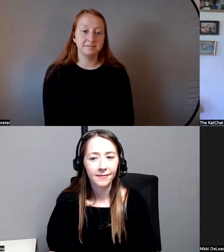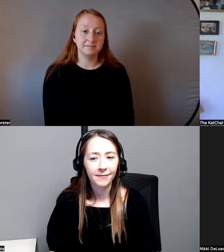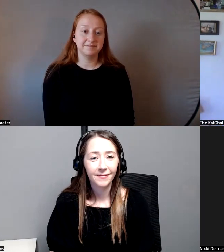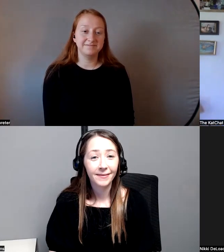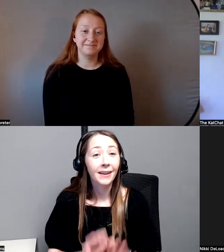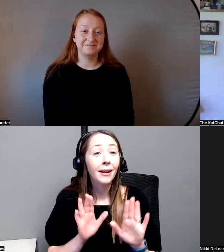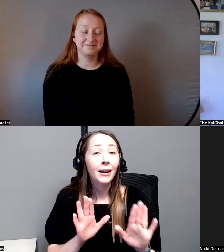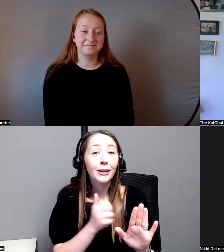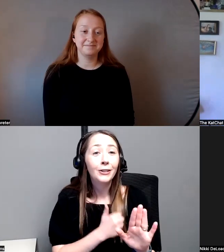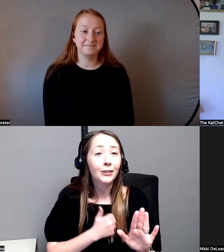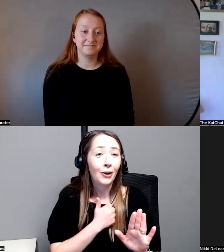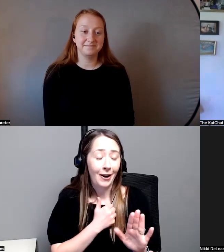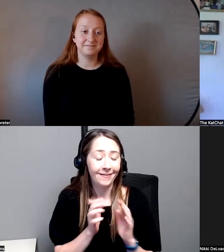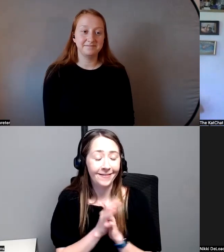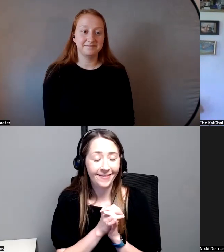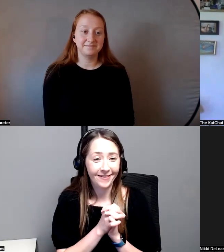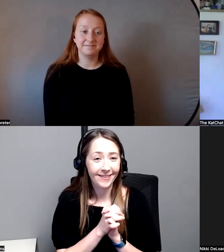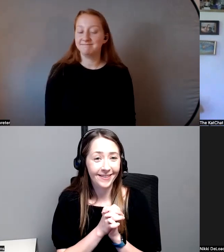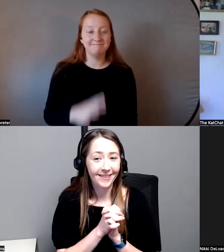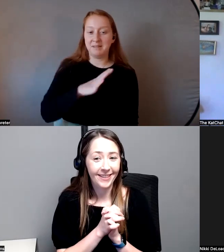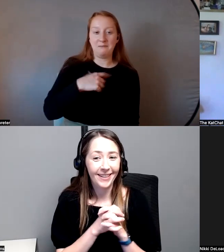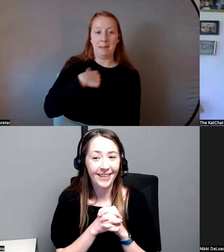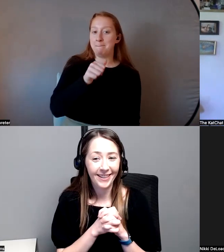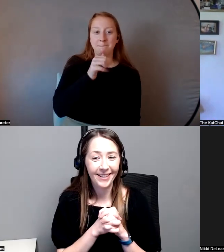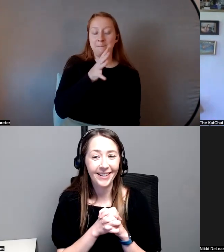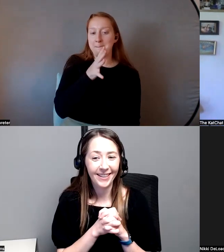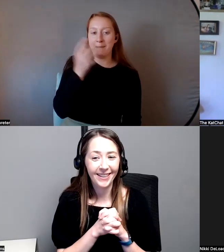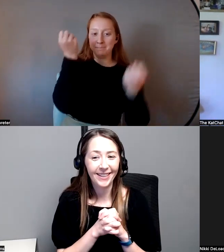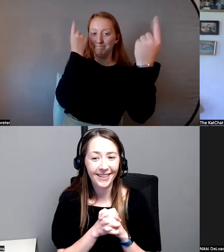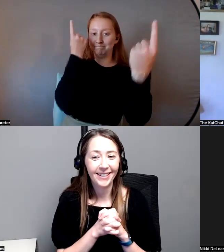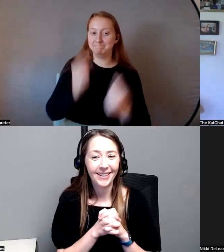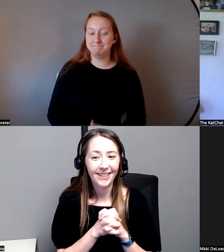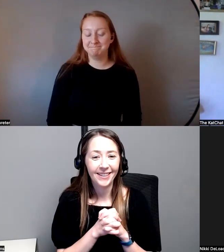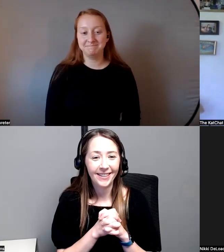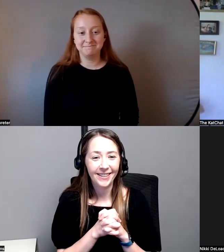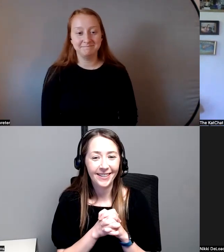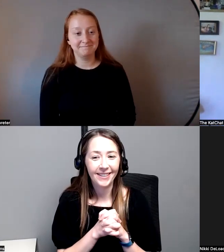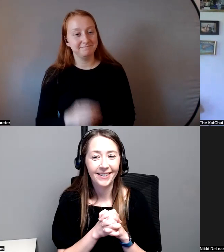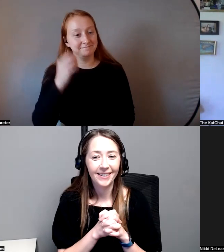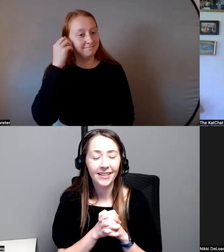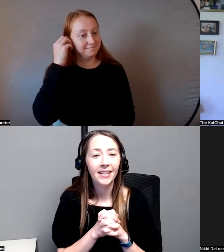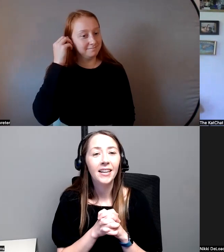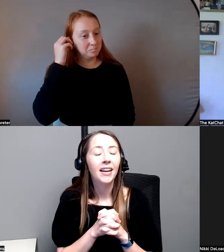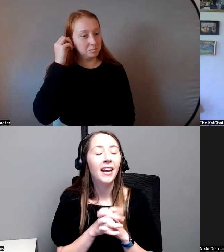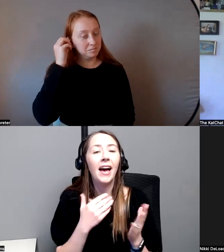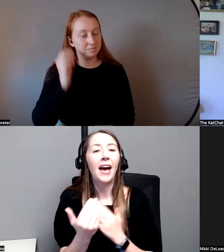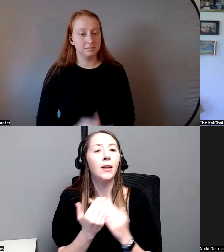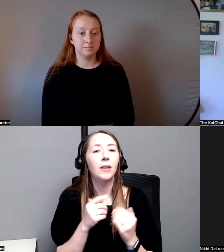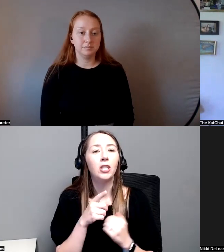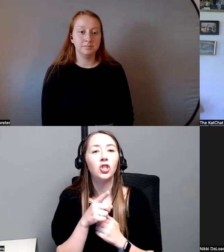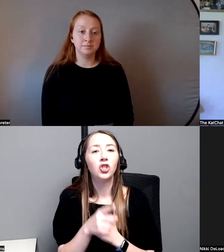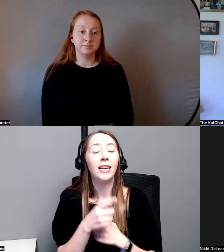Sorry. It's okay. Um, Right up in she my had she had, shoulder with the thin. she had to source materials not just